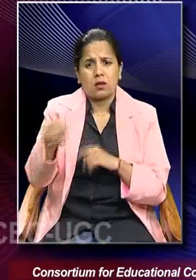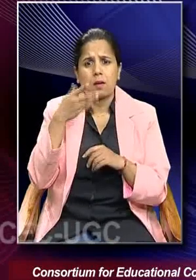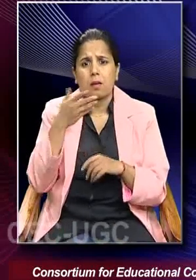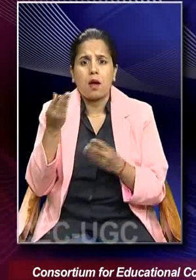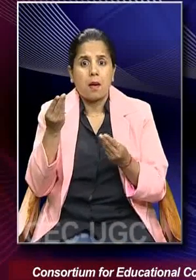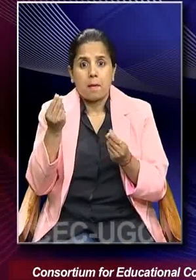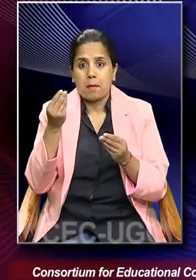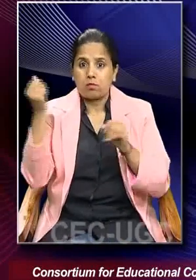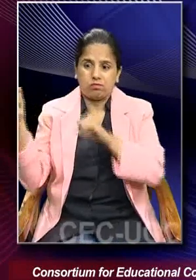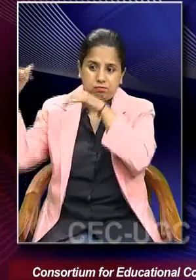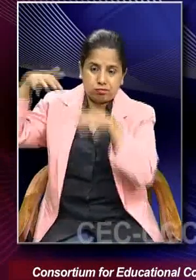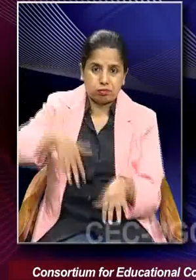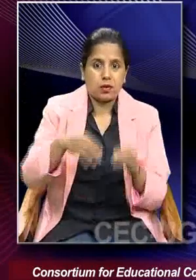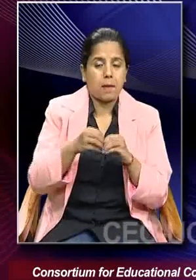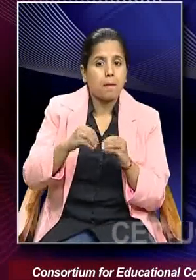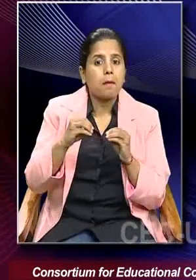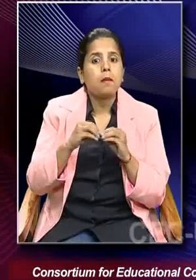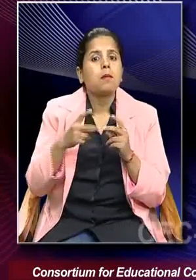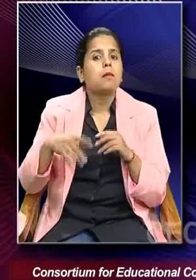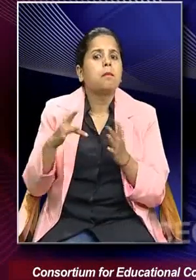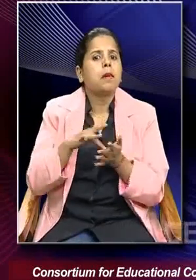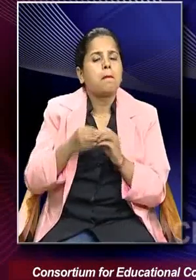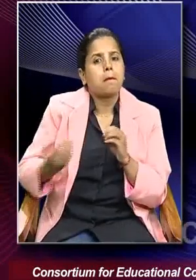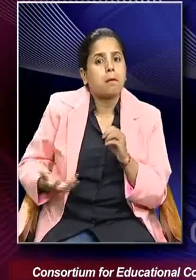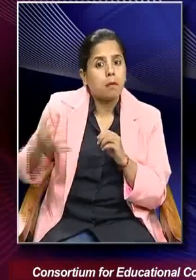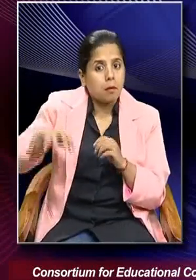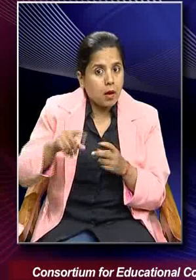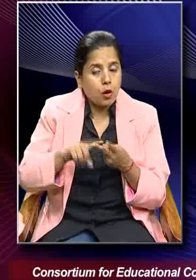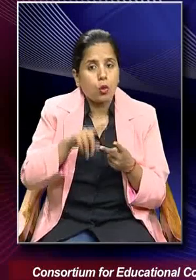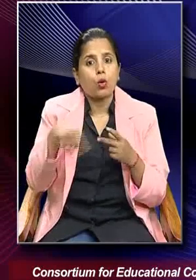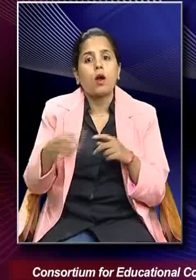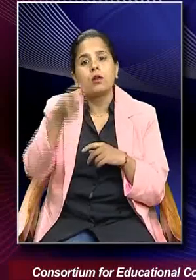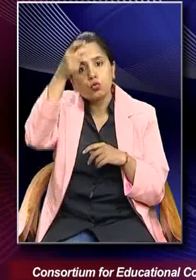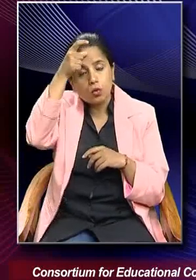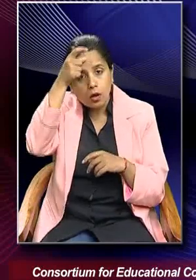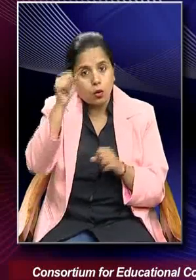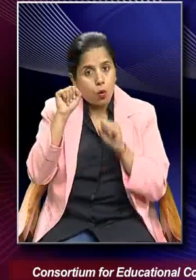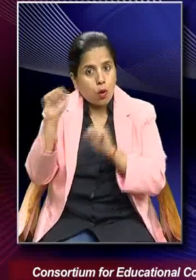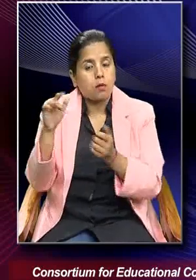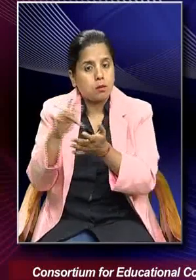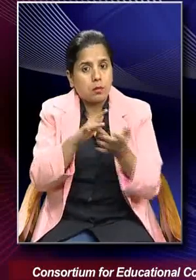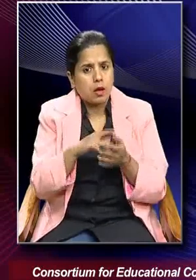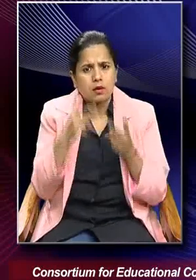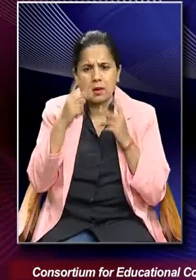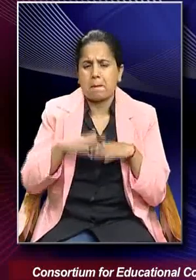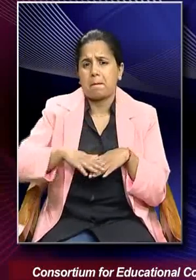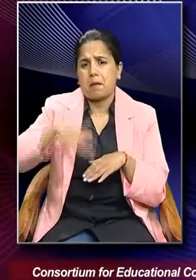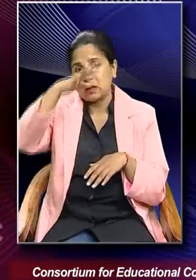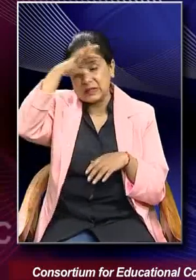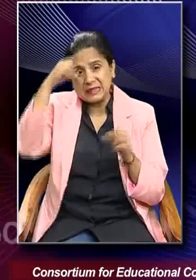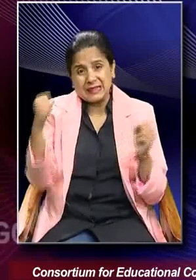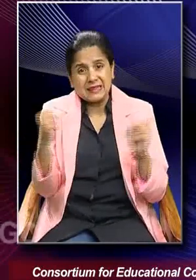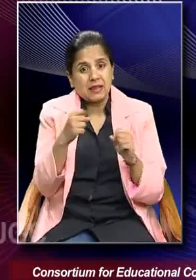in Bangladesh and India, wildfires in Afghanistan and Turkey, as well as extreme heat in US